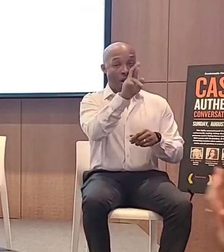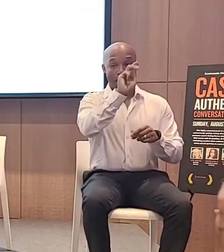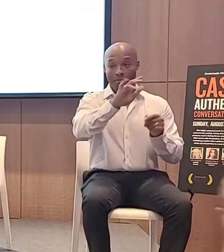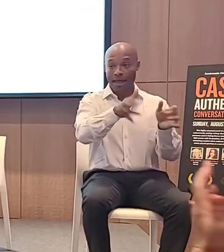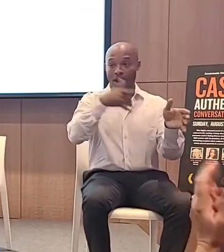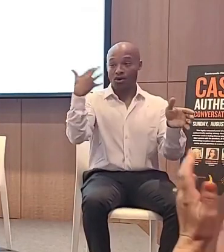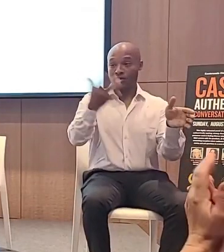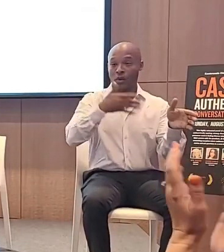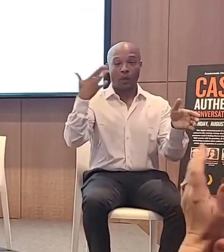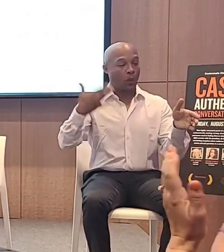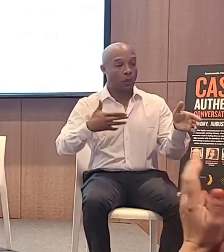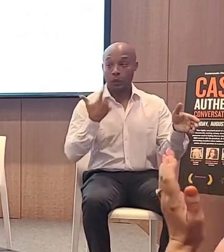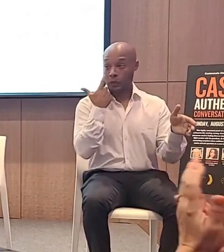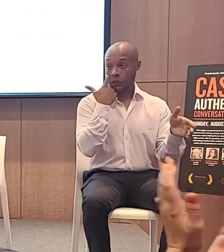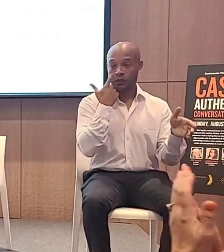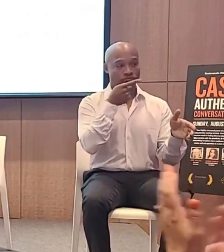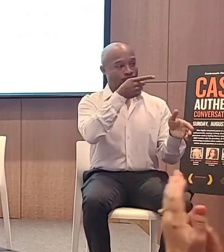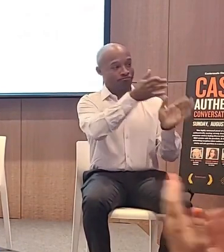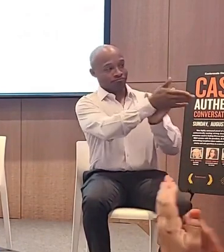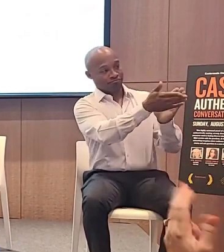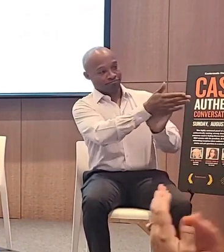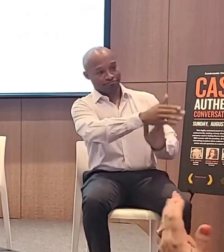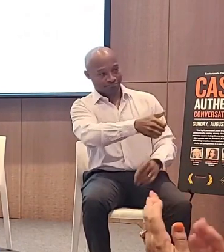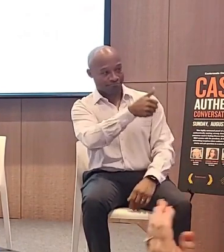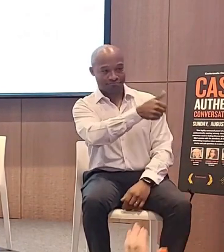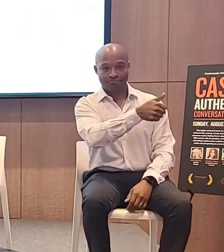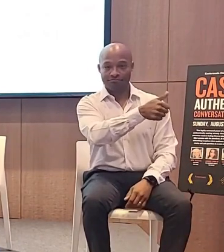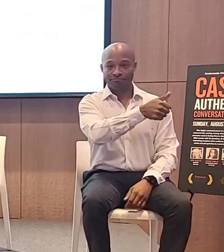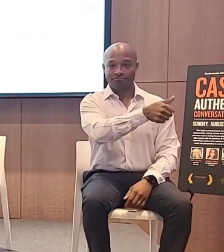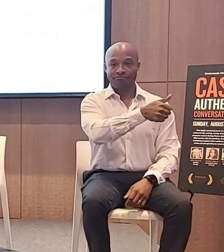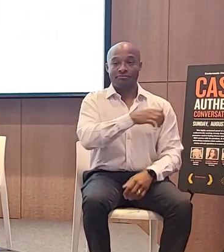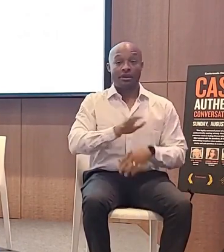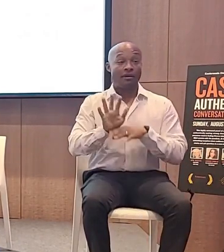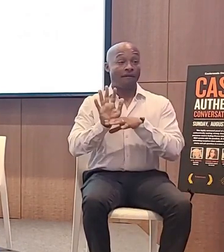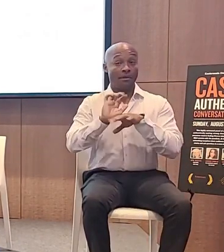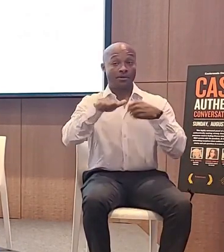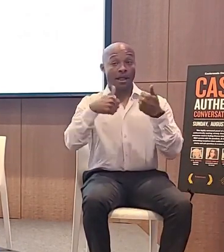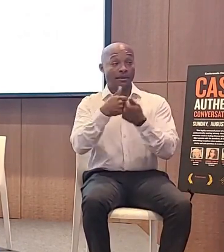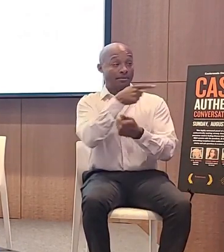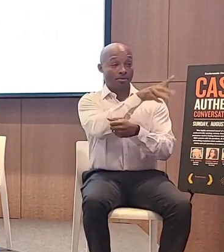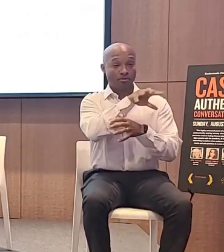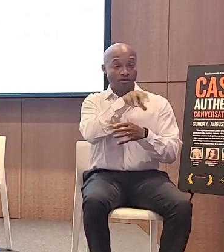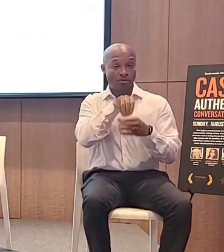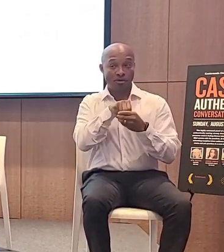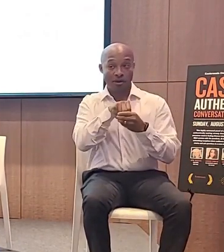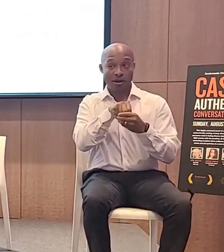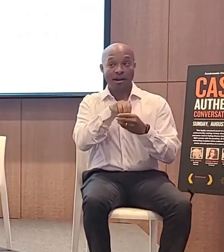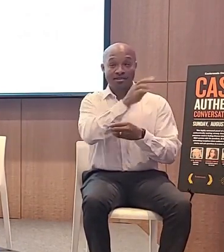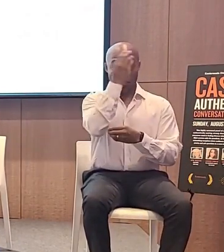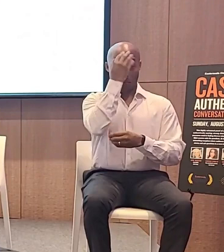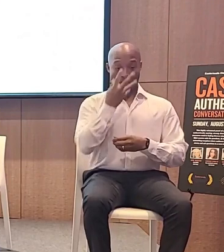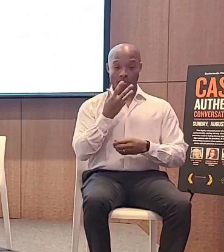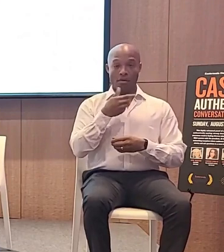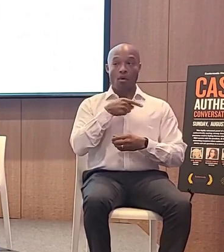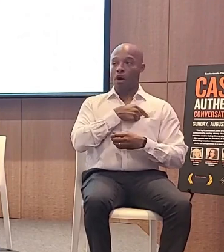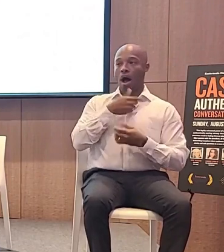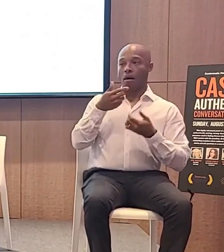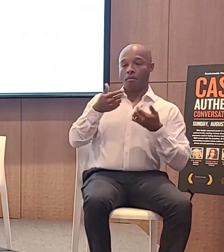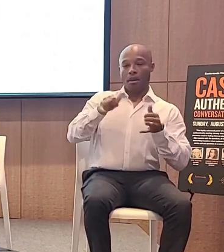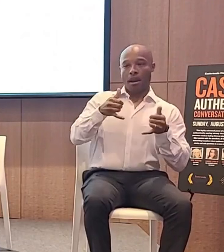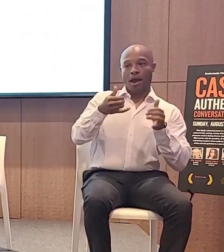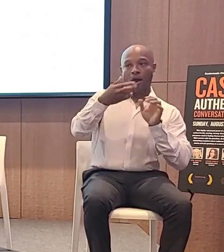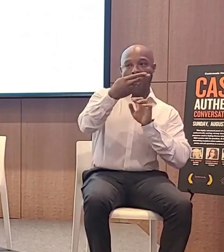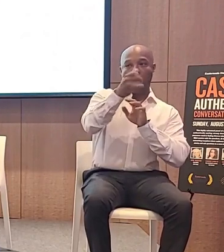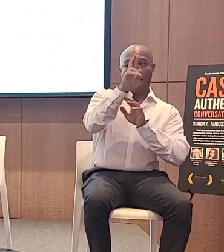harp before. You know, she's a Film Challenge participant. She's like, I play the harp too. I was like, hey, we gotta talk. You